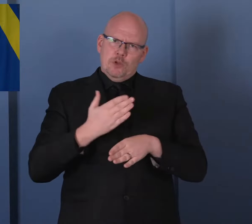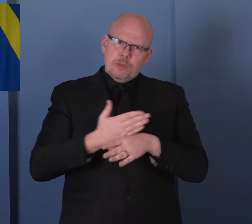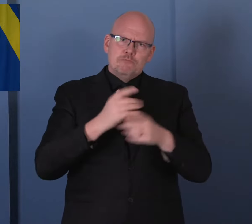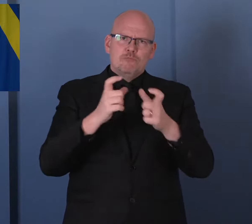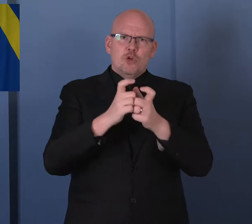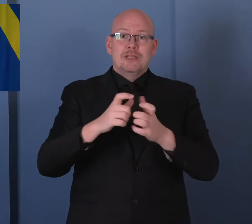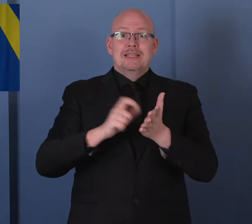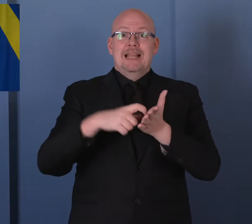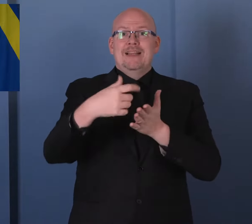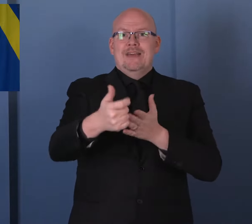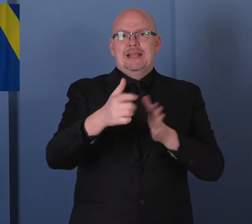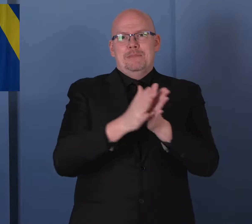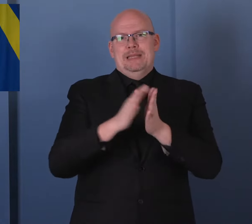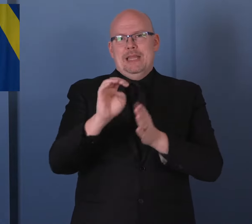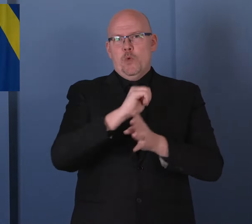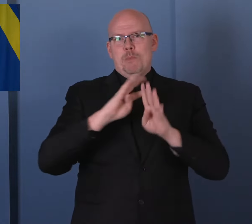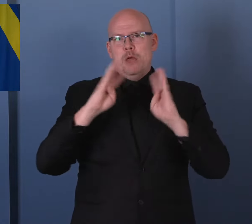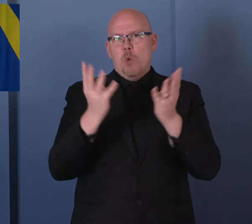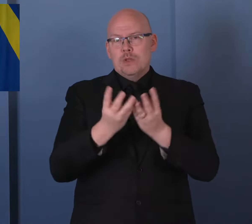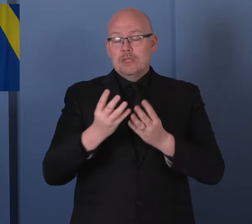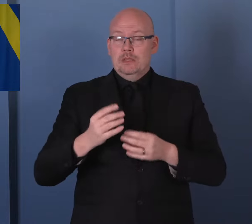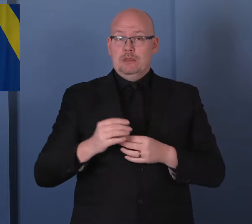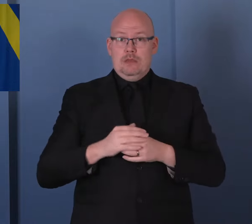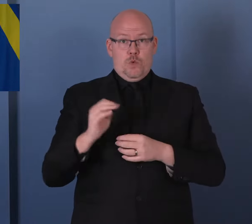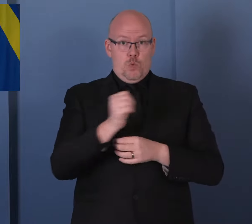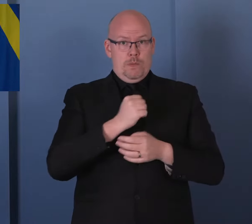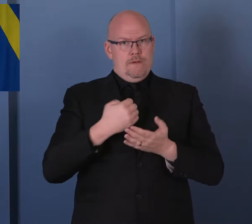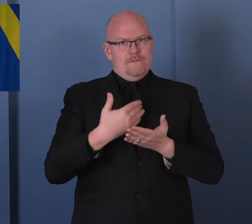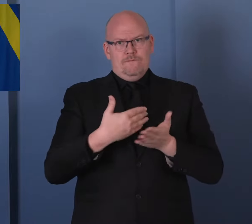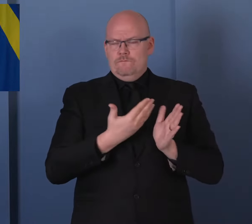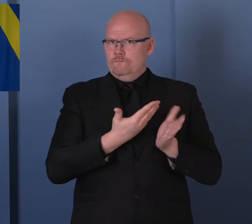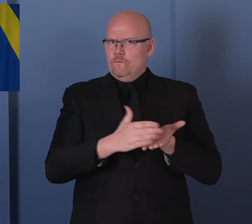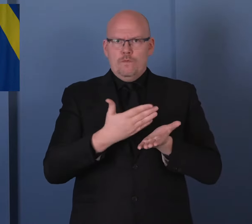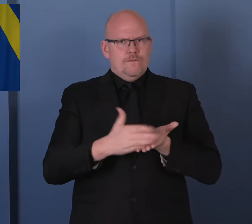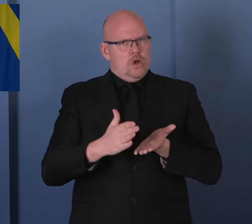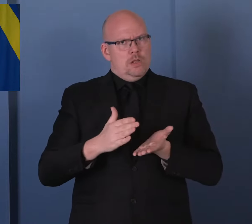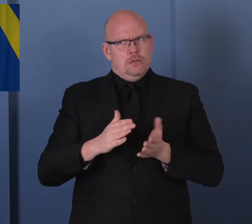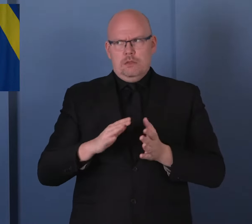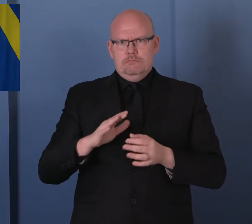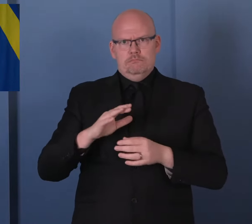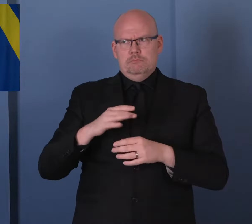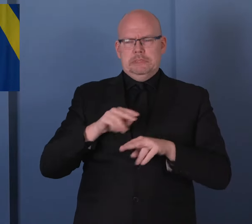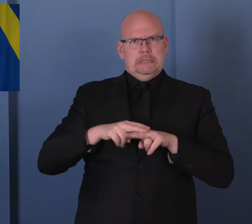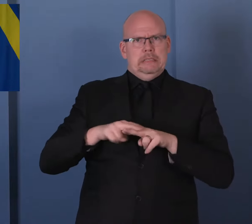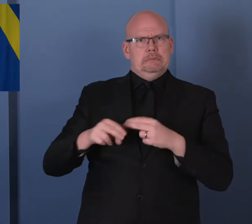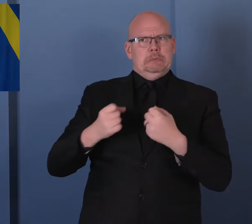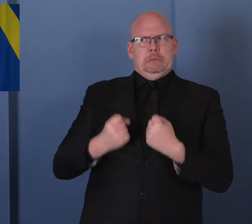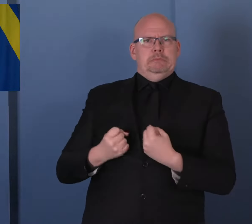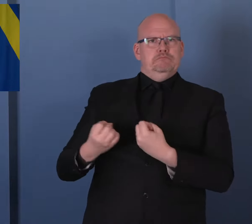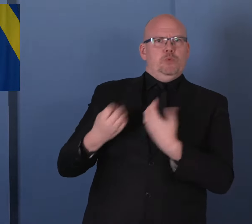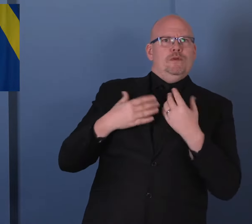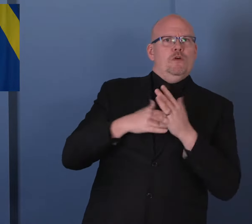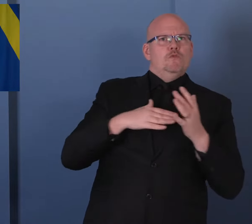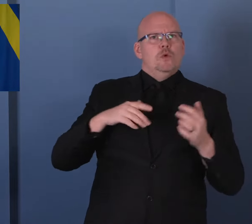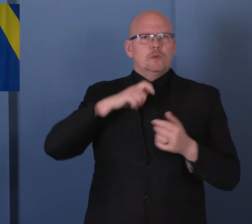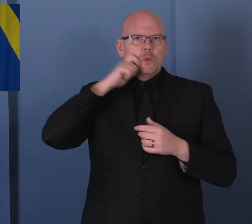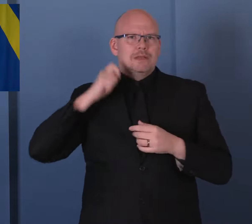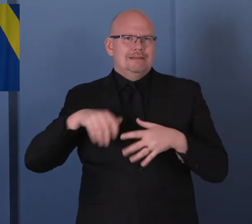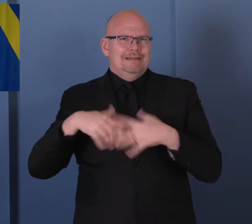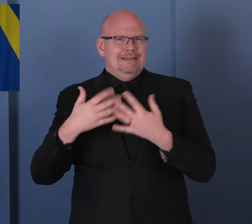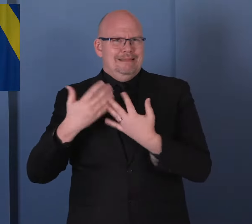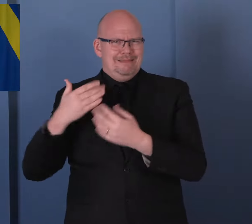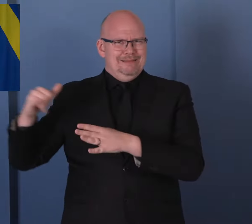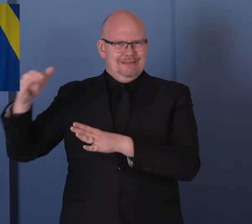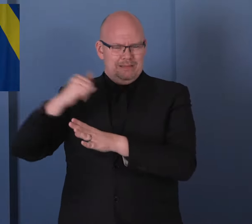Council next week. Europe continues to feel the effects of the war in Ukraine, though through high energy prices